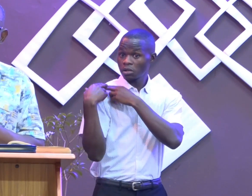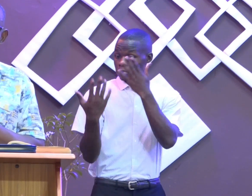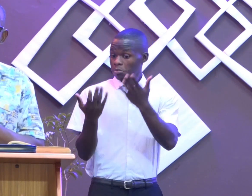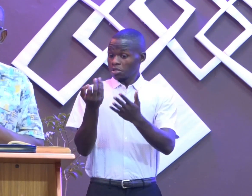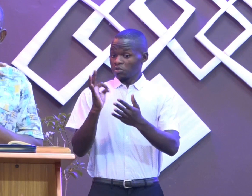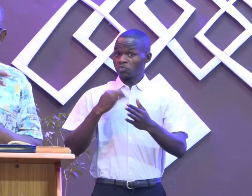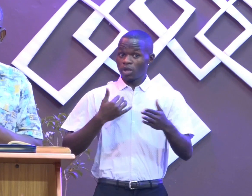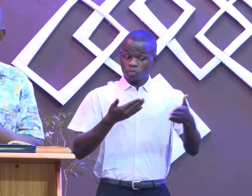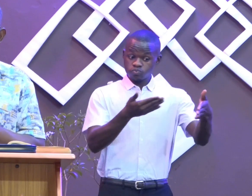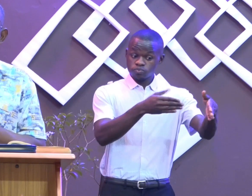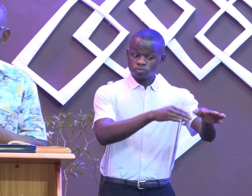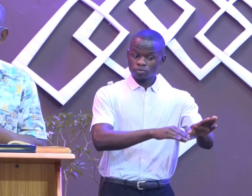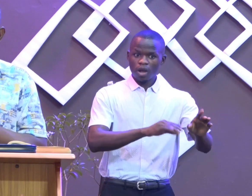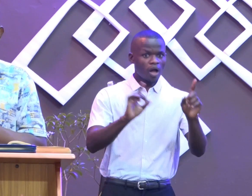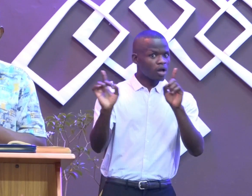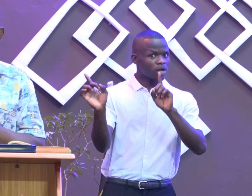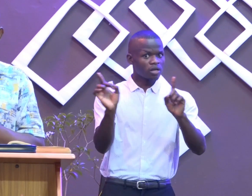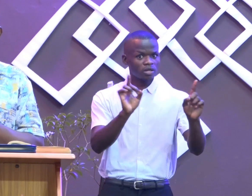And